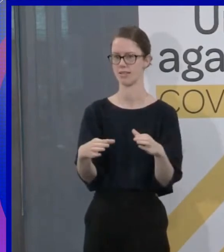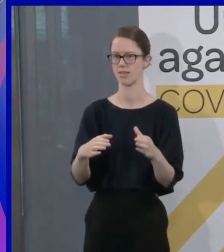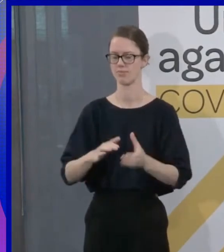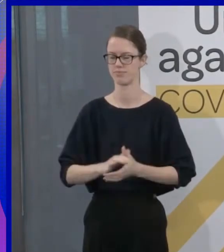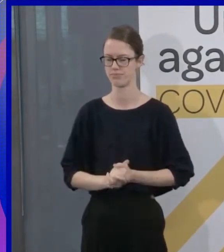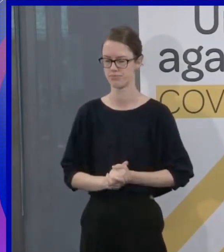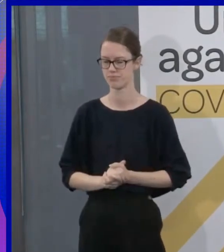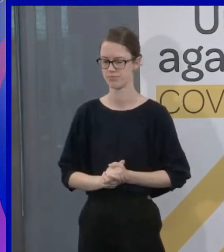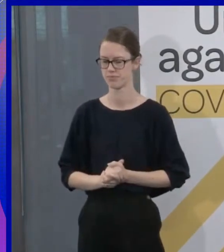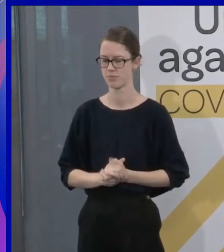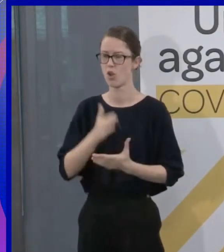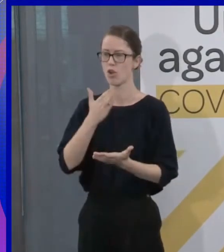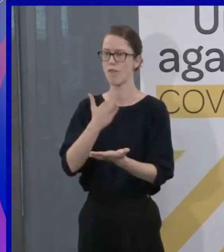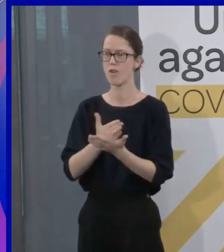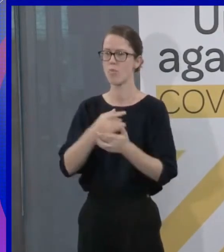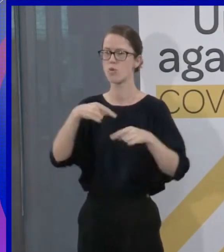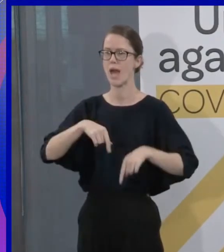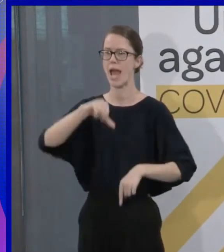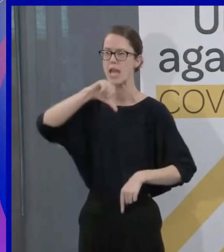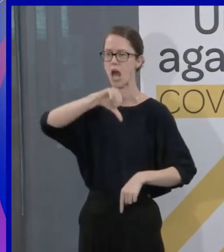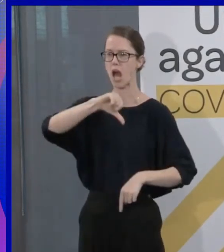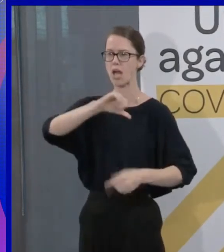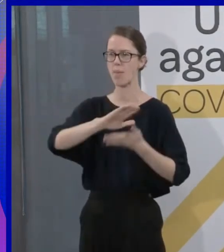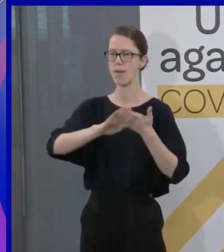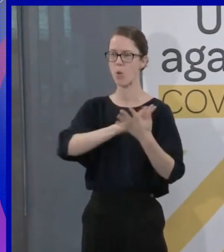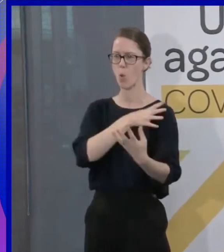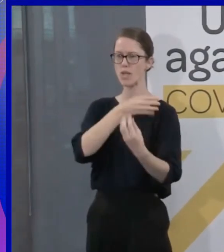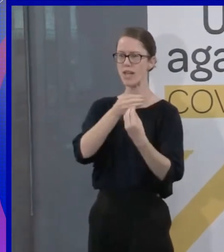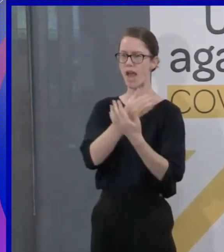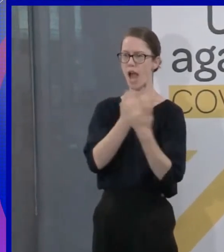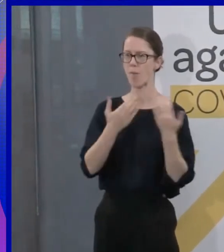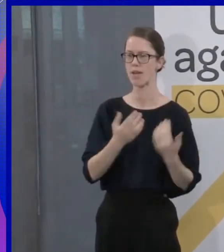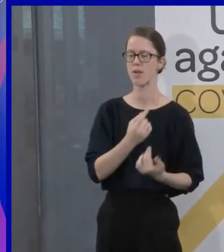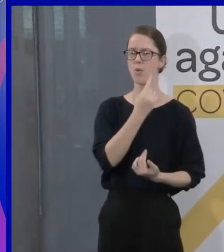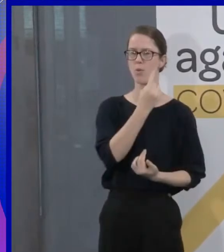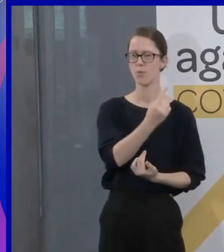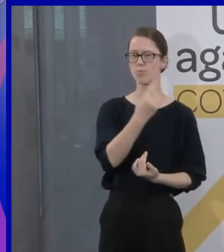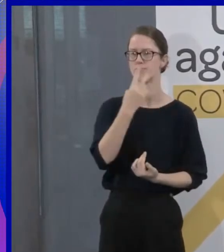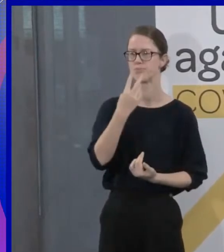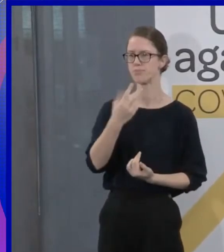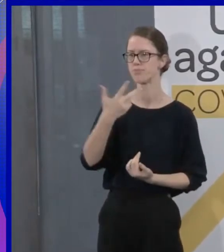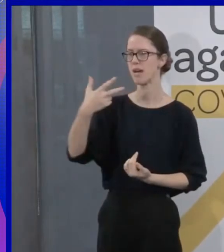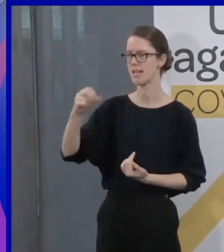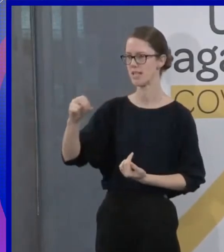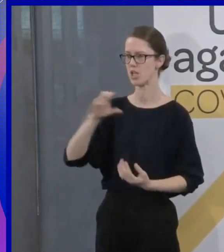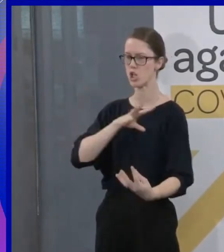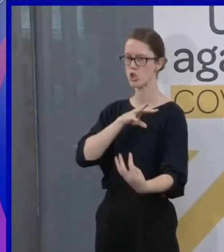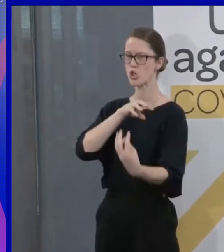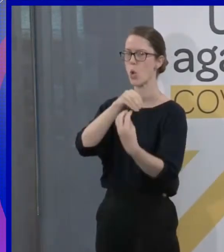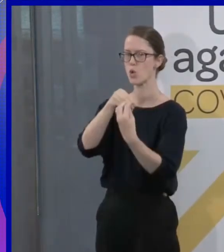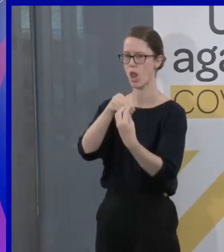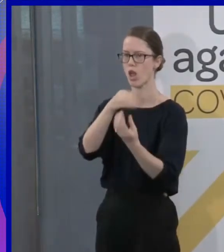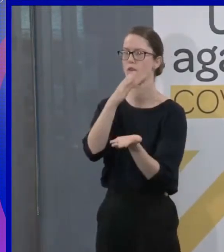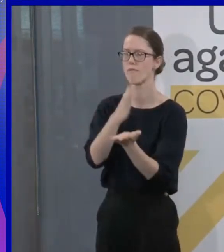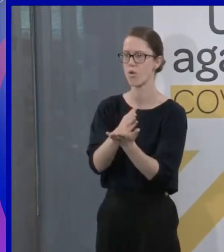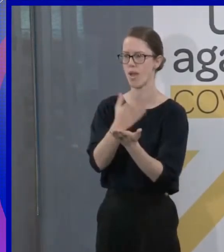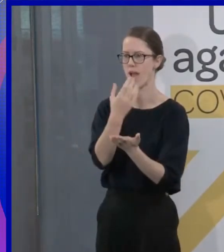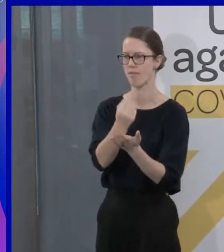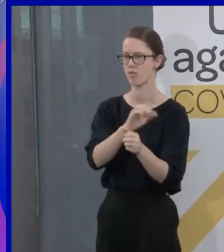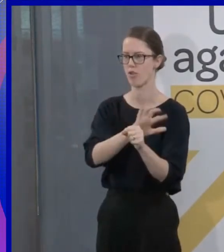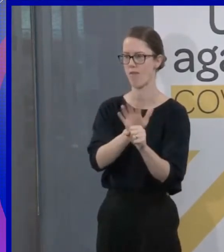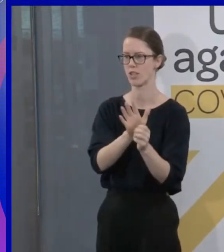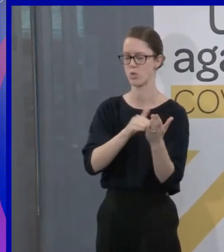So the 9 new confirmed cases today bring our total number of cases to 1,280. That is our total number of confirmed